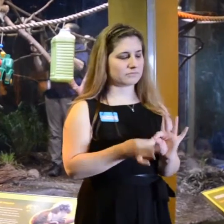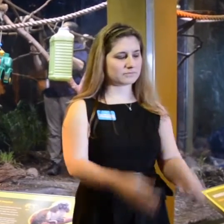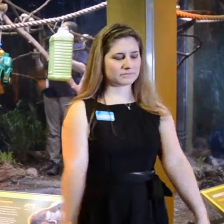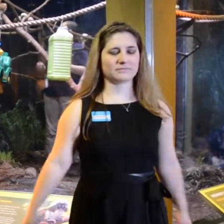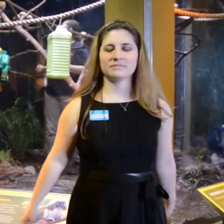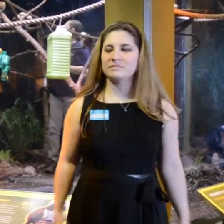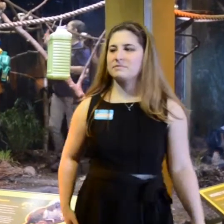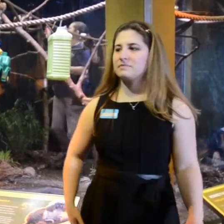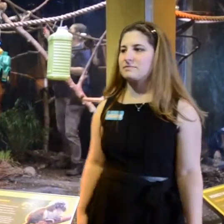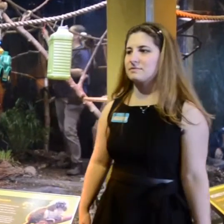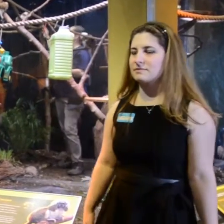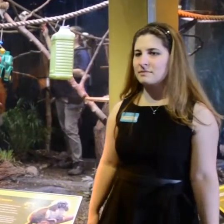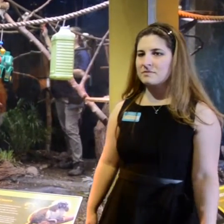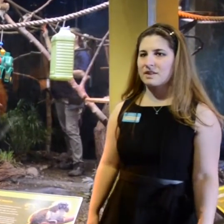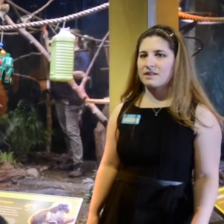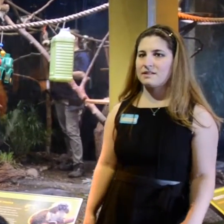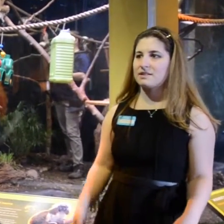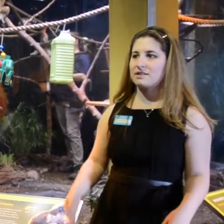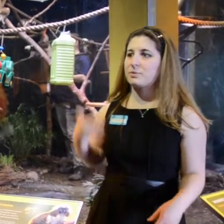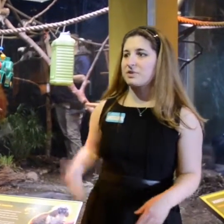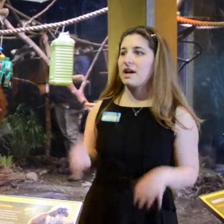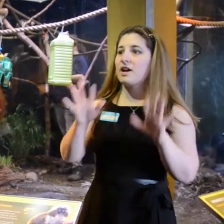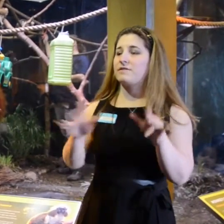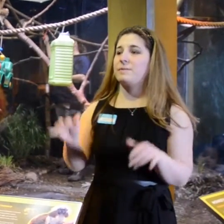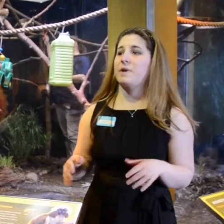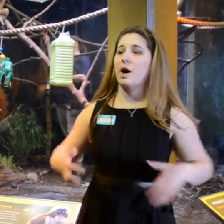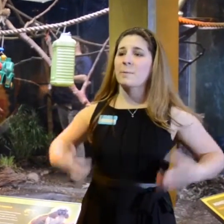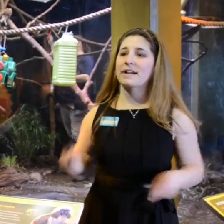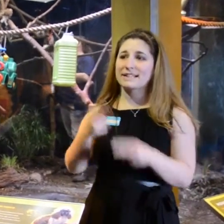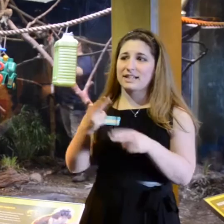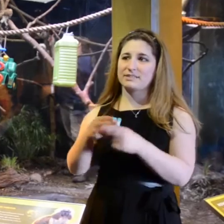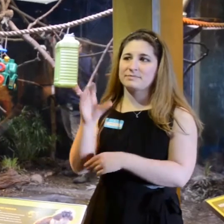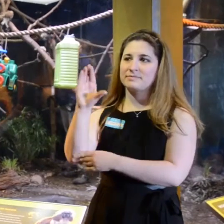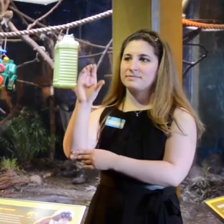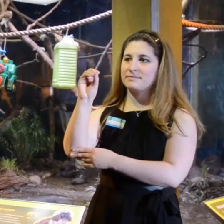talk. In fact she's going to show us how to spell cotton-top tamarinds in sign